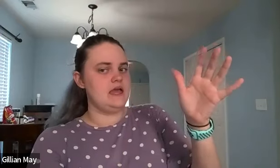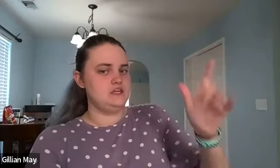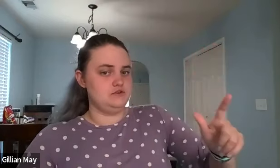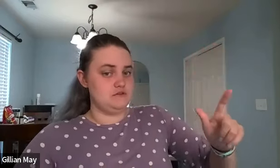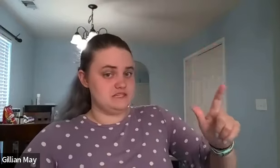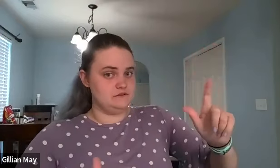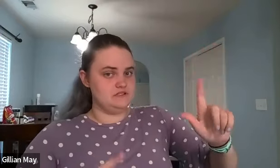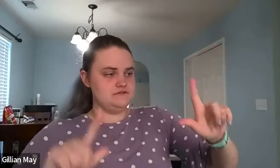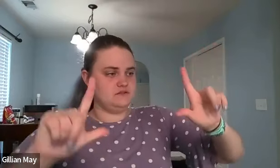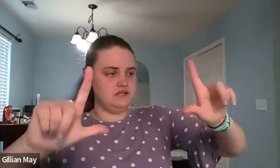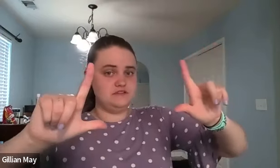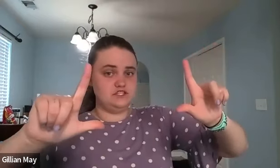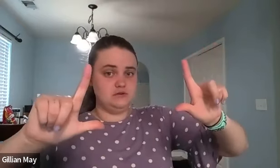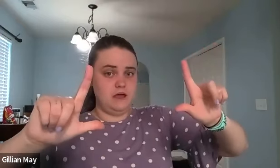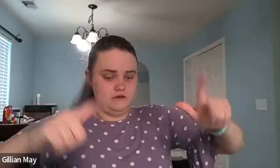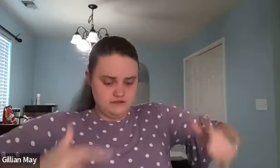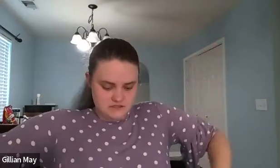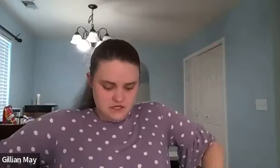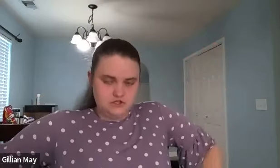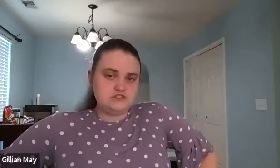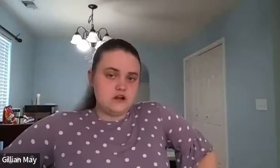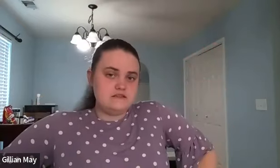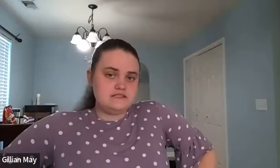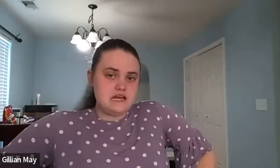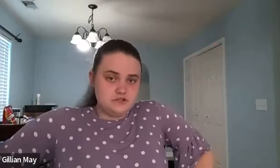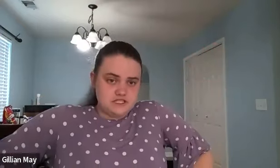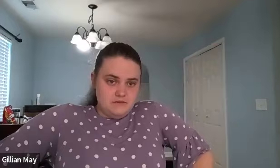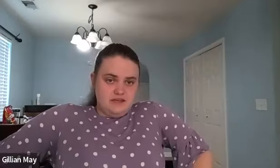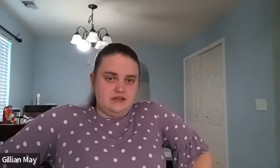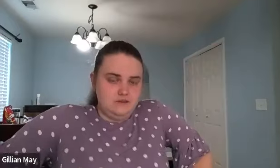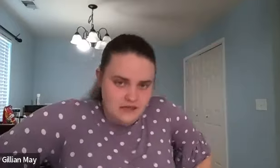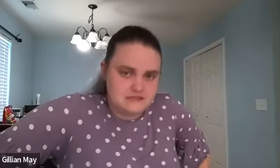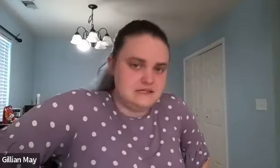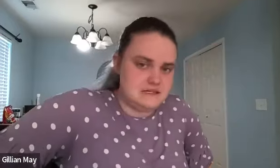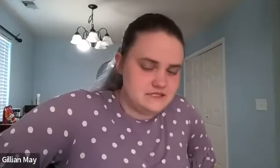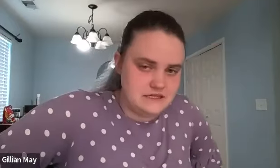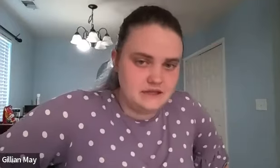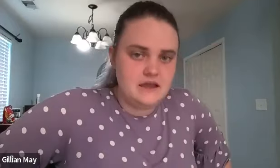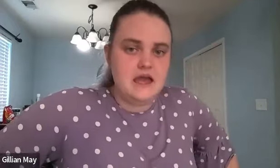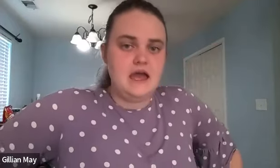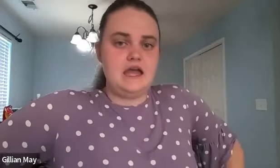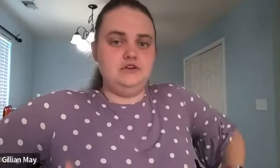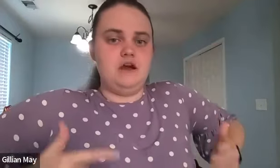and you go the sign for live. So live is 2 L's. You start at the side of your stomach. You can't see because I'm sitting, and you come